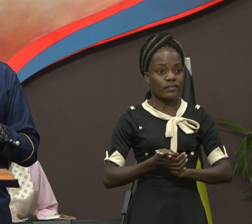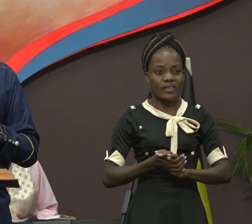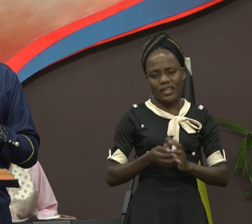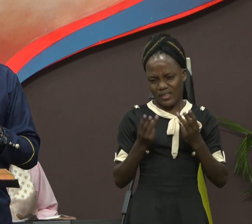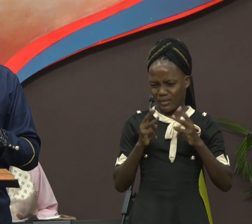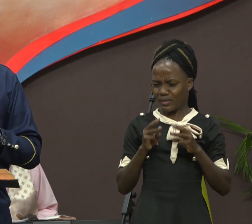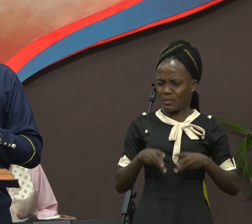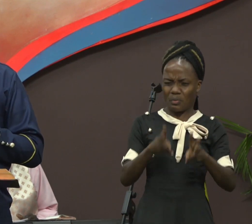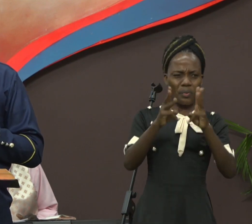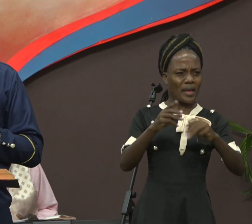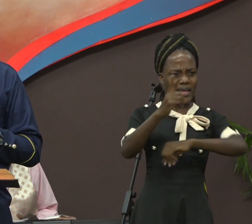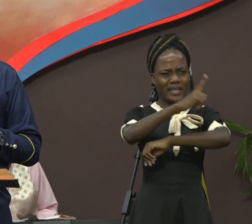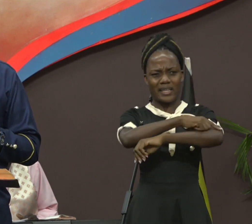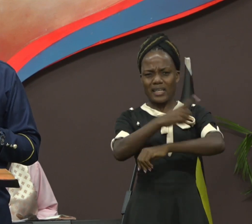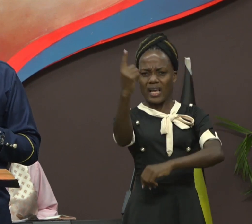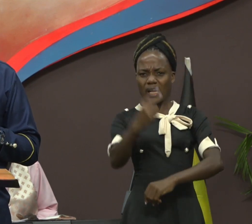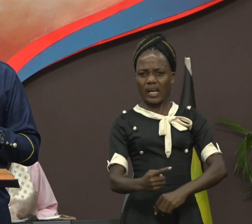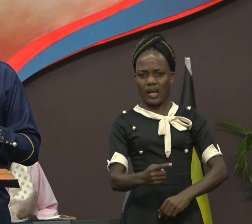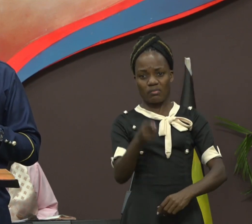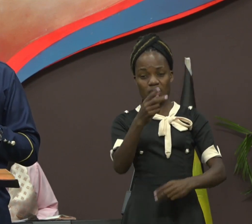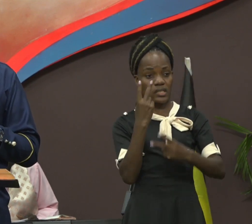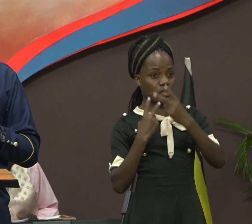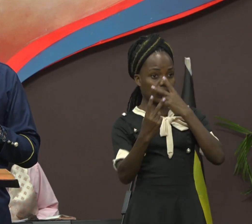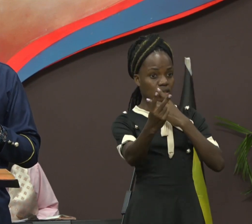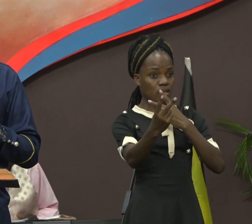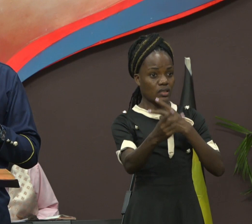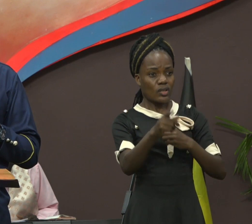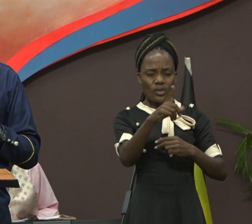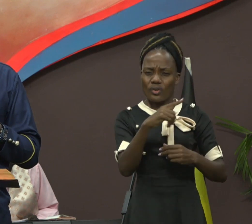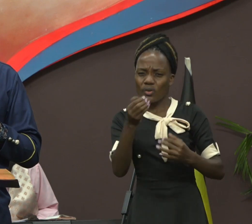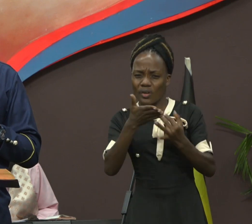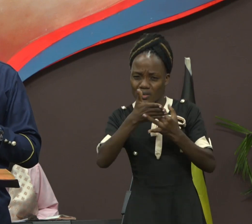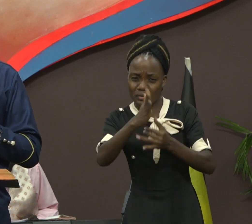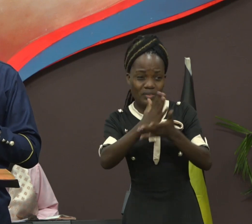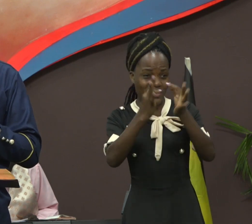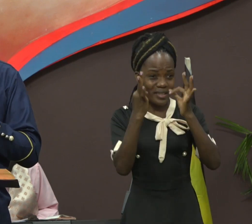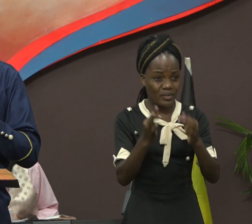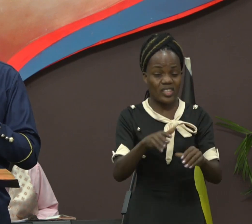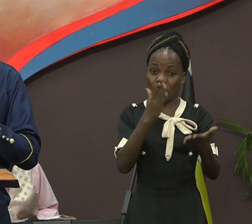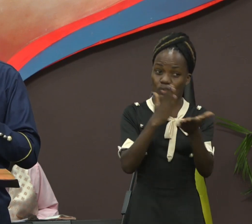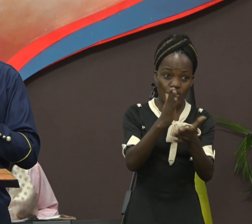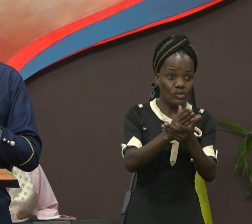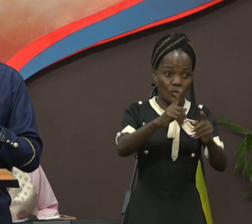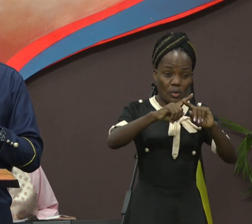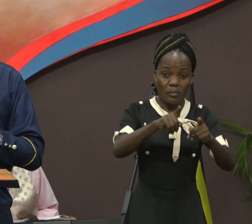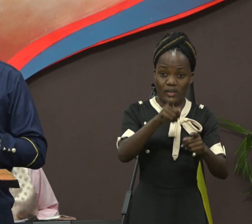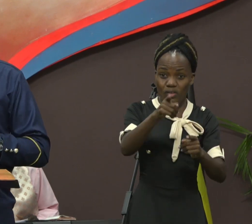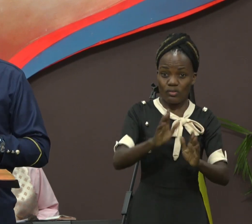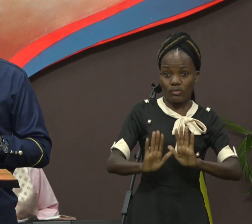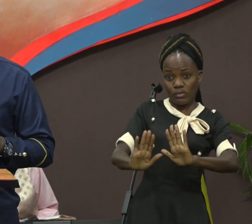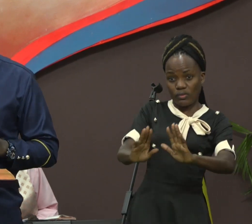bunnabbi. The way the day appears is prophecy. Ky'oyitamu kireke kitambula kijja kubaako.